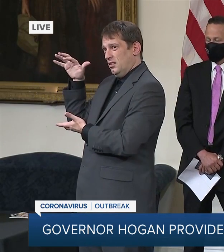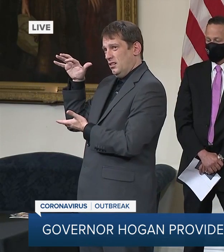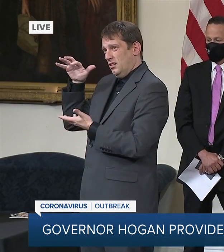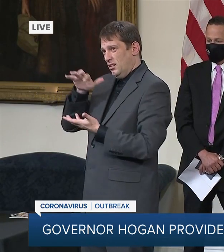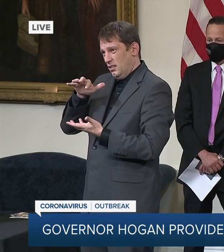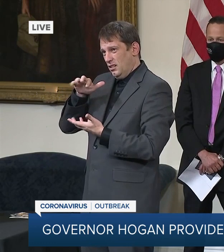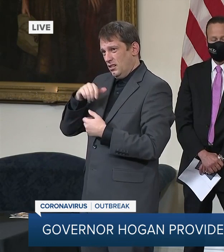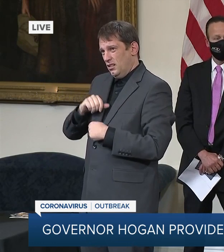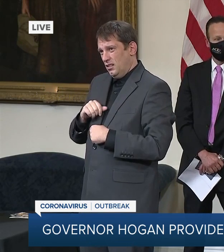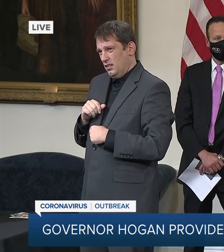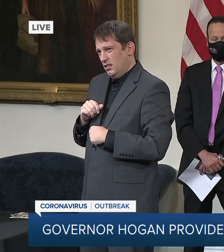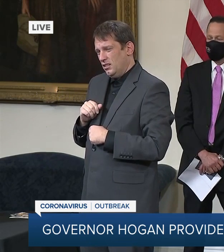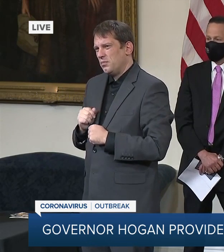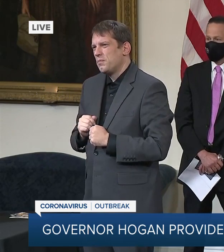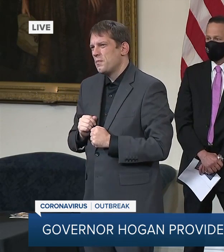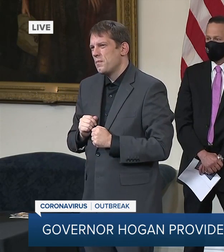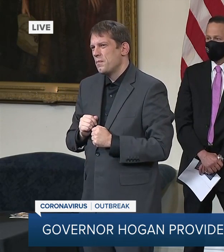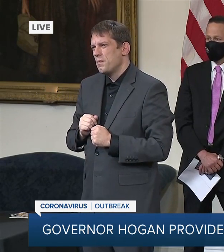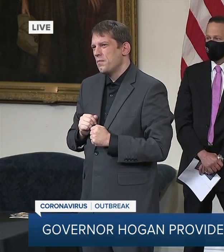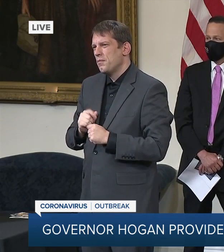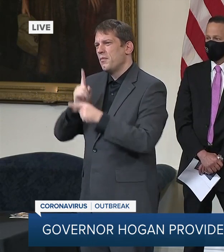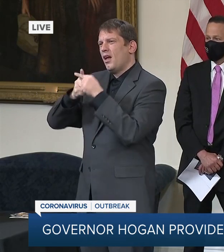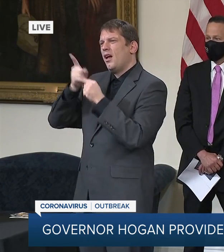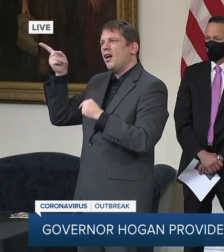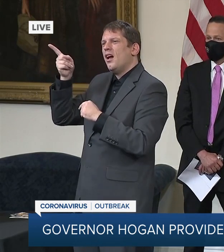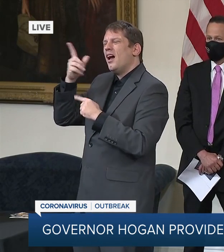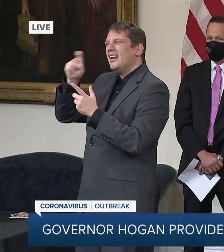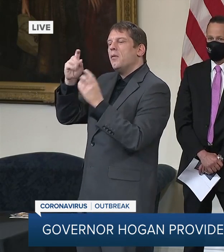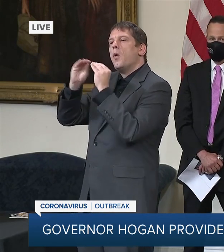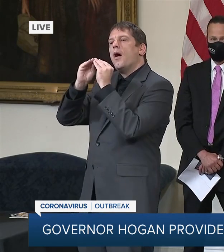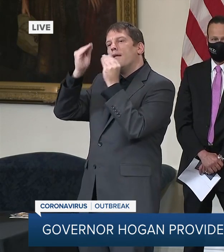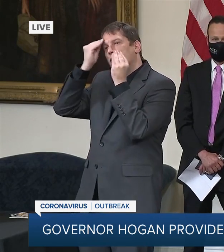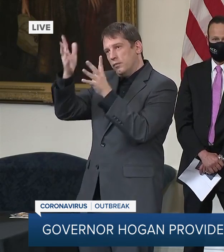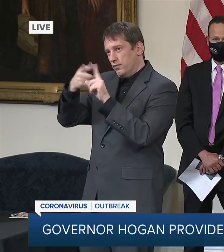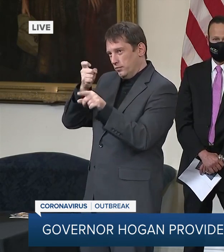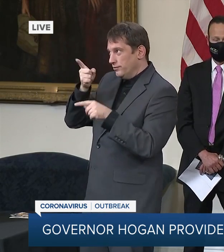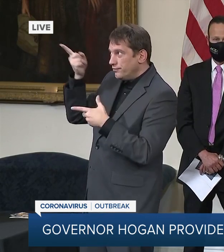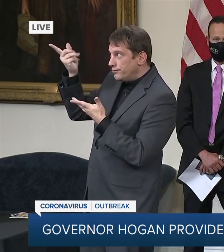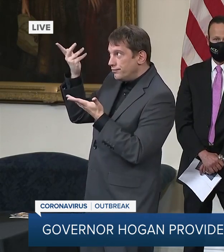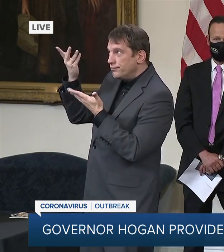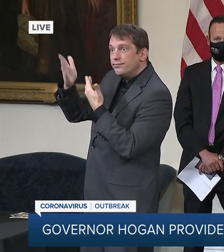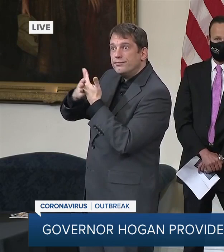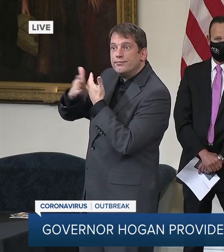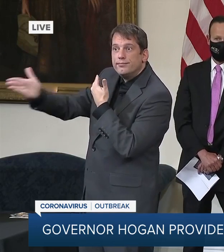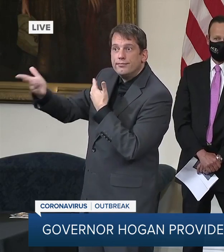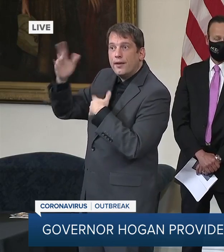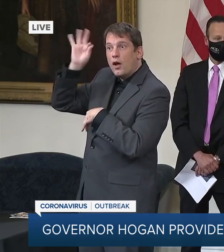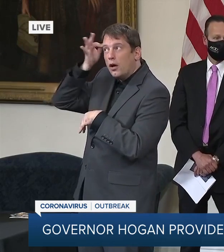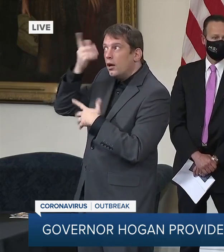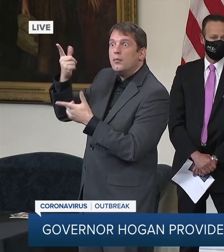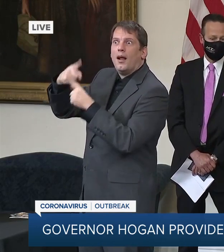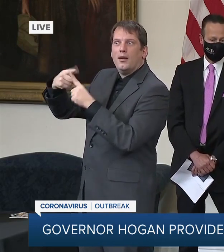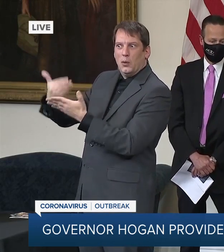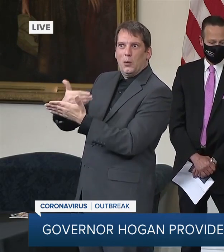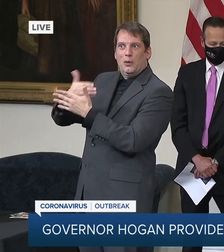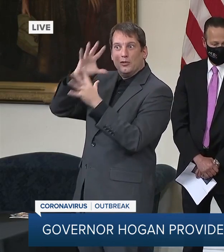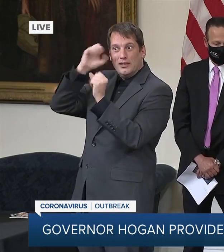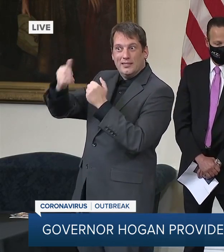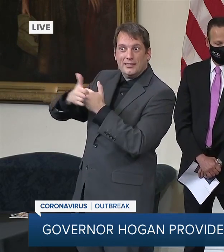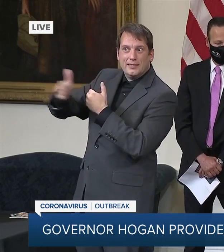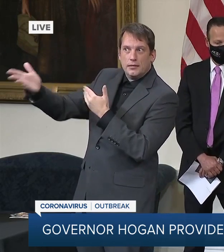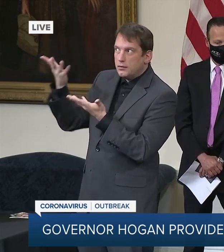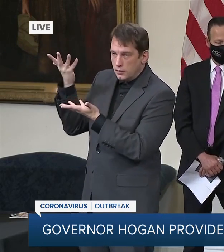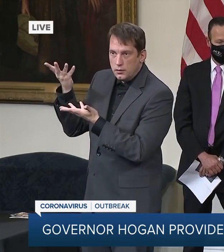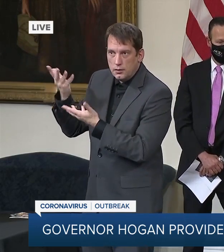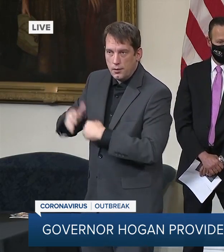which we think would be greatly needed. And we did, each of us kind of went through the actions we